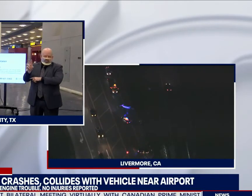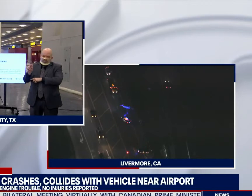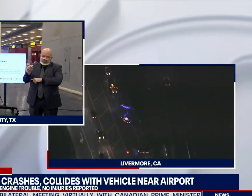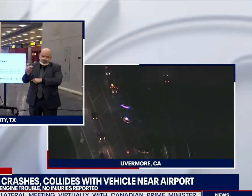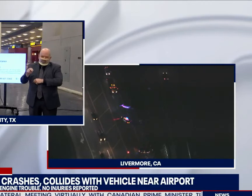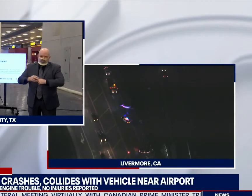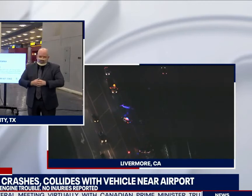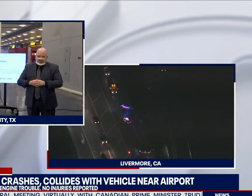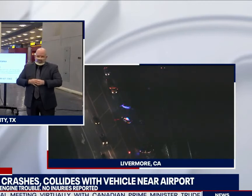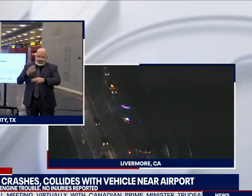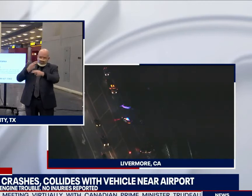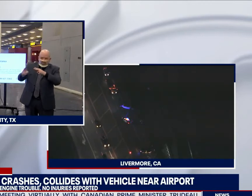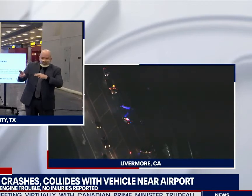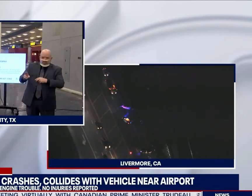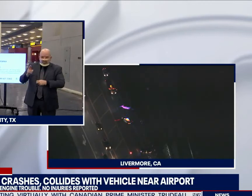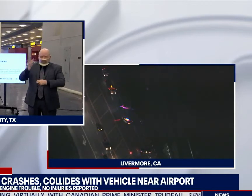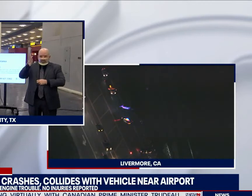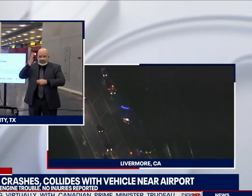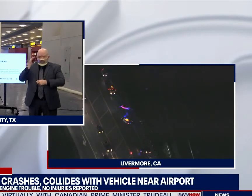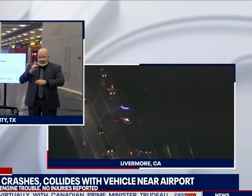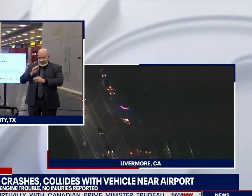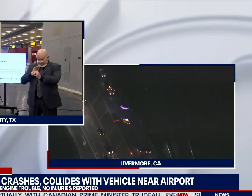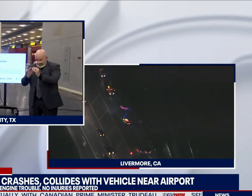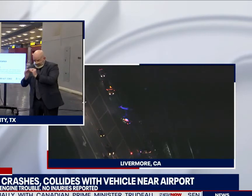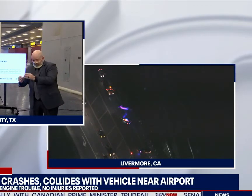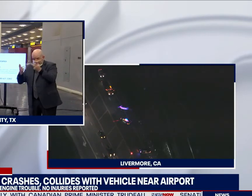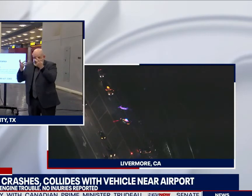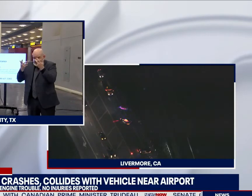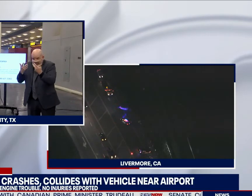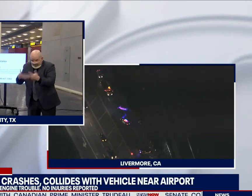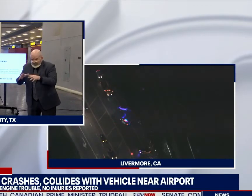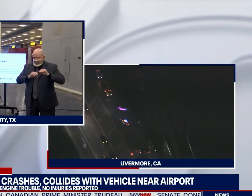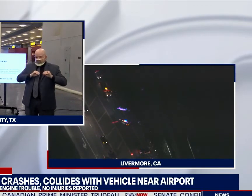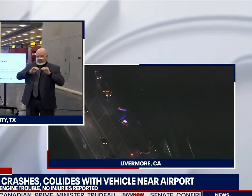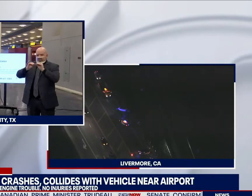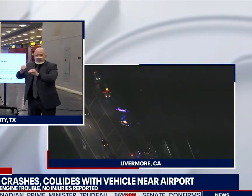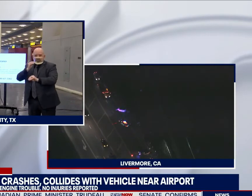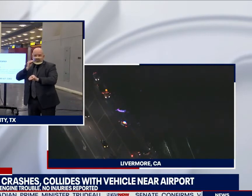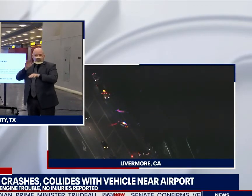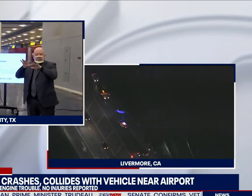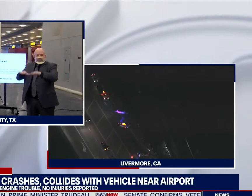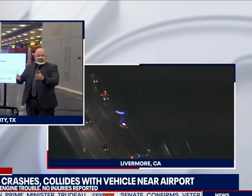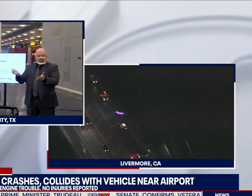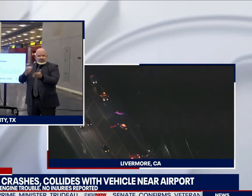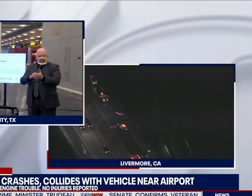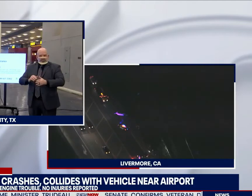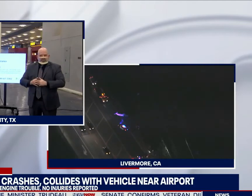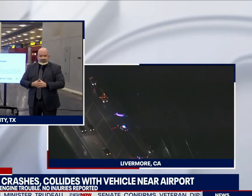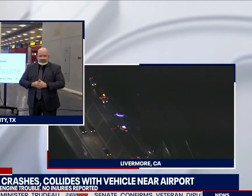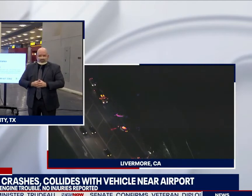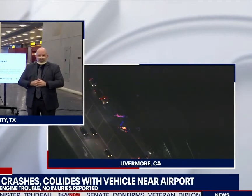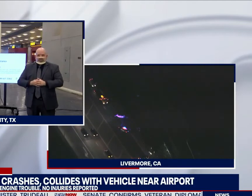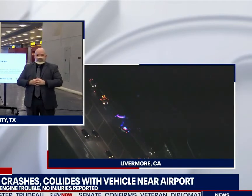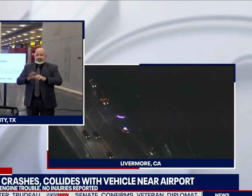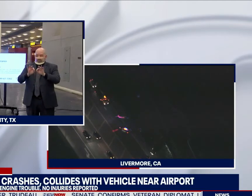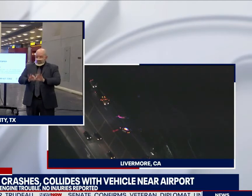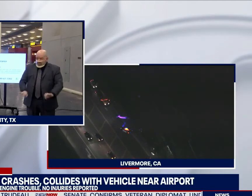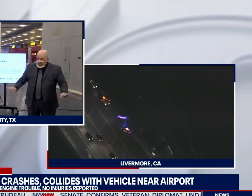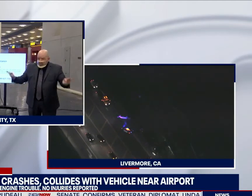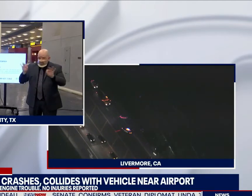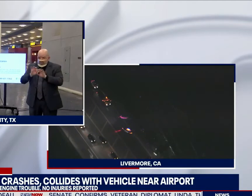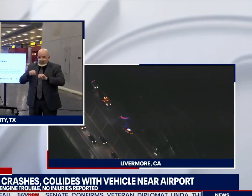outage not covered by insurance or any other program. So, so that's something almost certainly